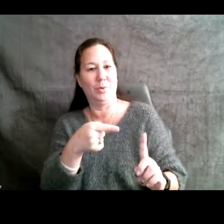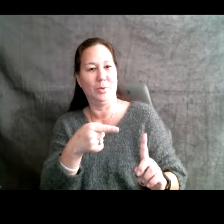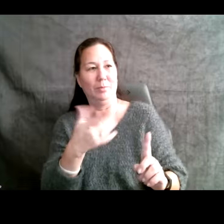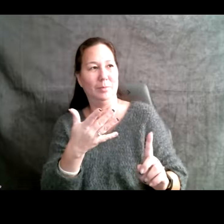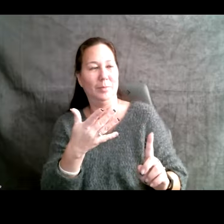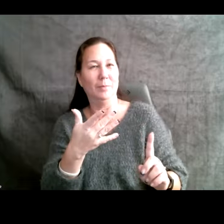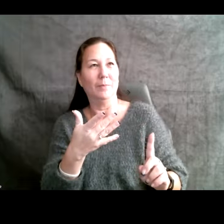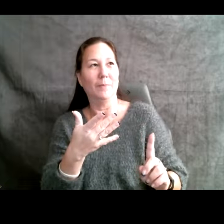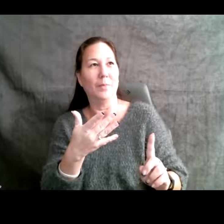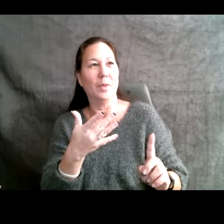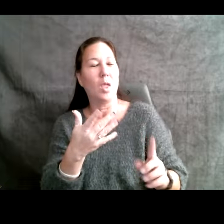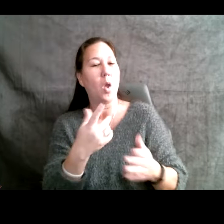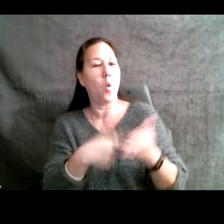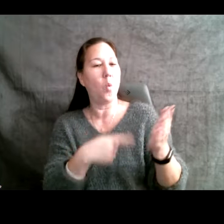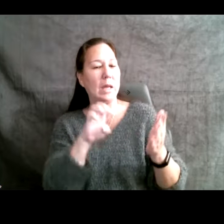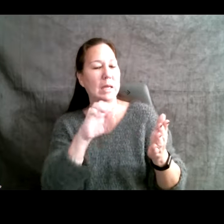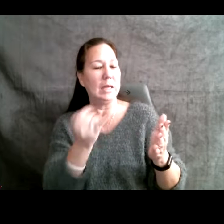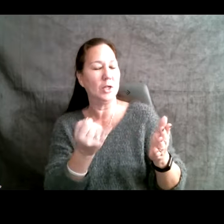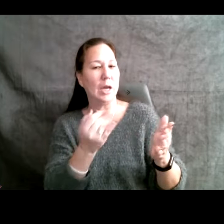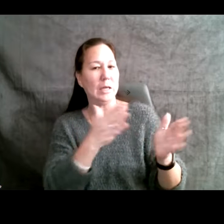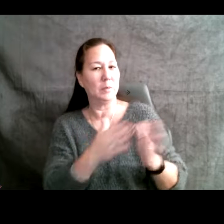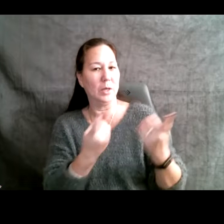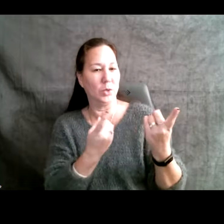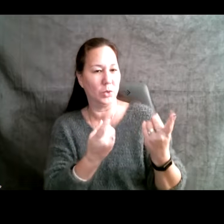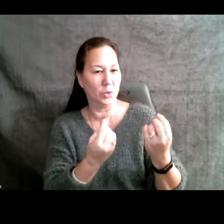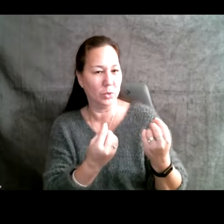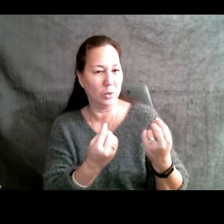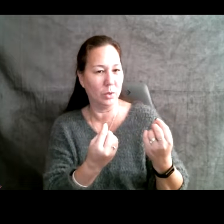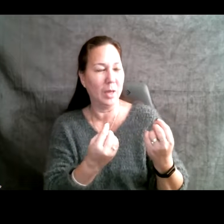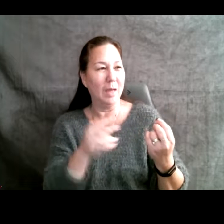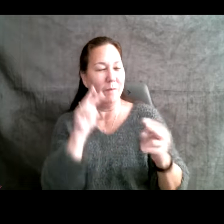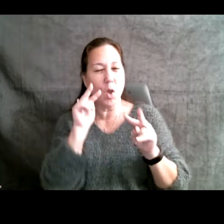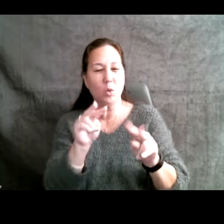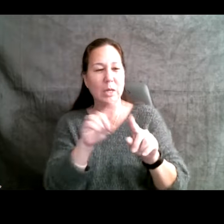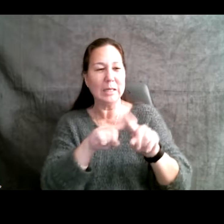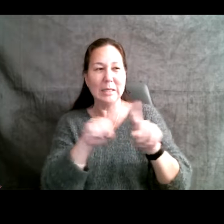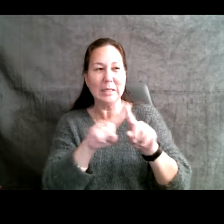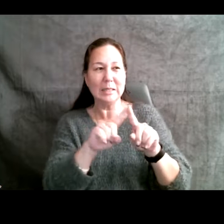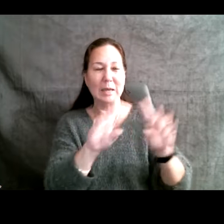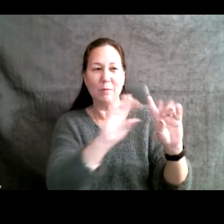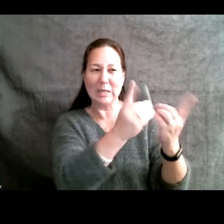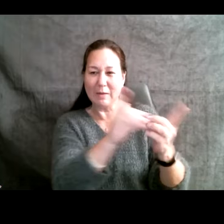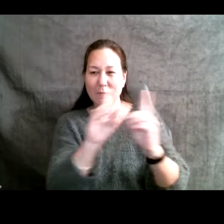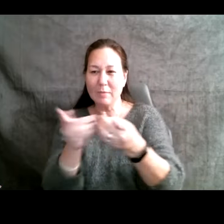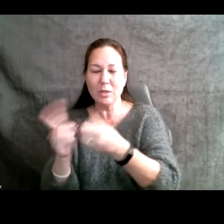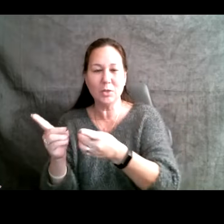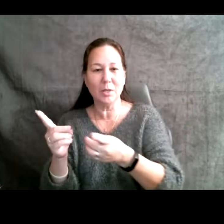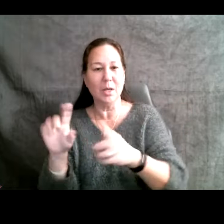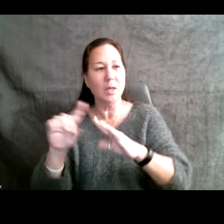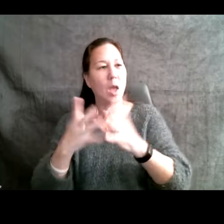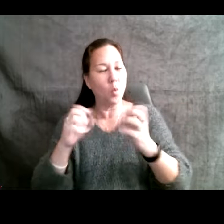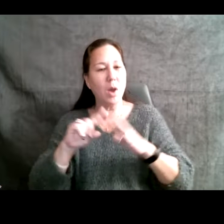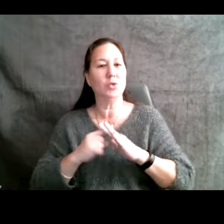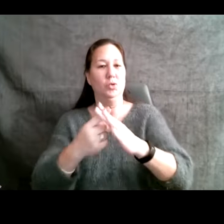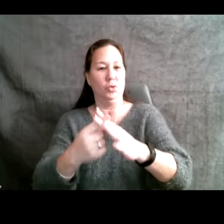looked at, for example, the various divisions that are planning to implement some kind of strategy to incorporate